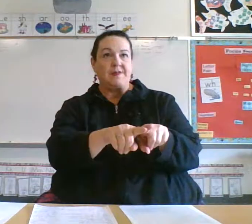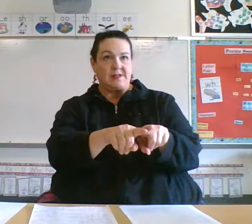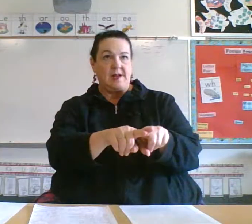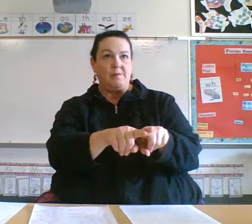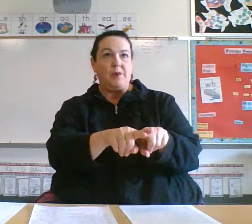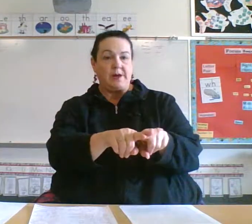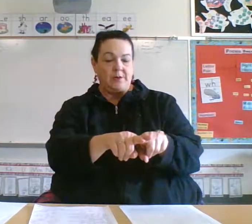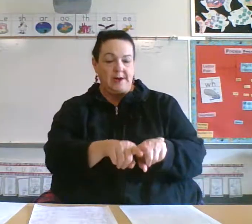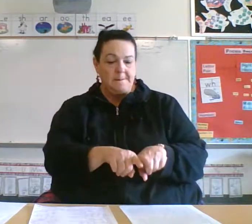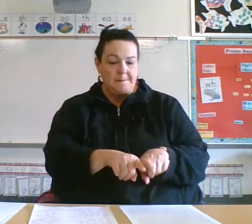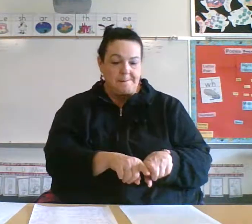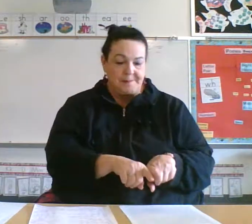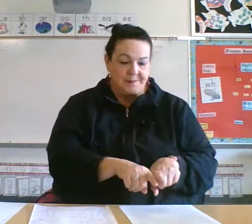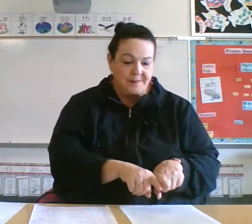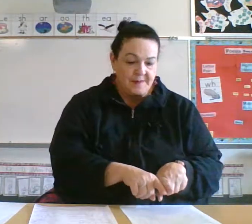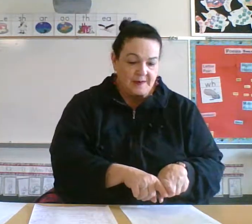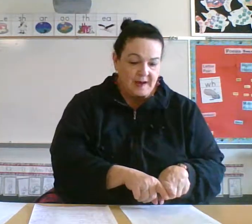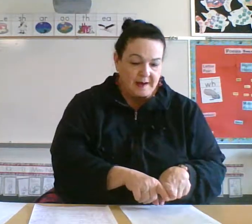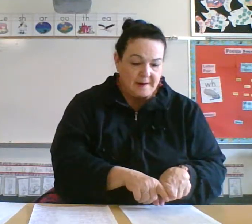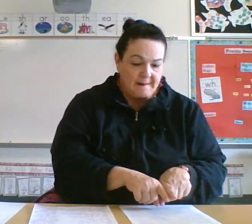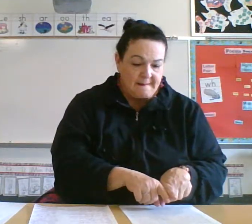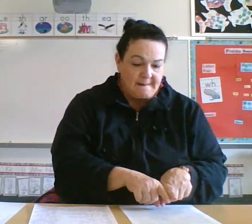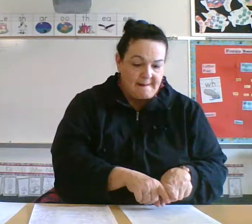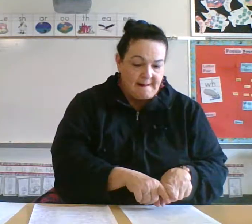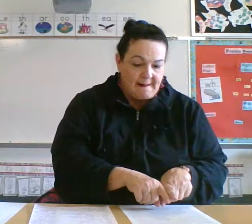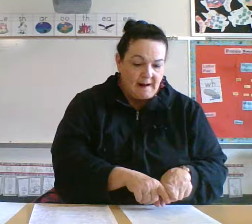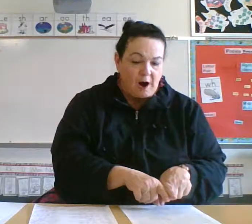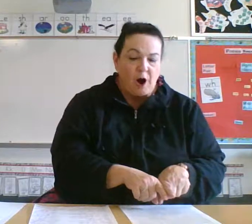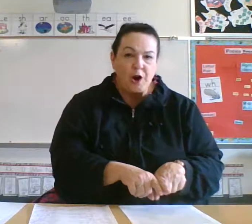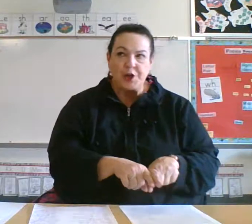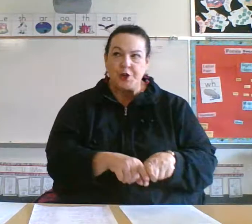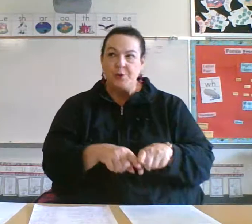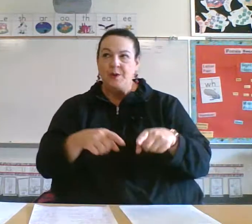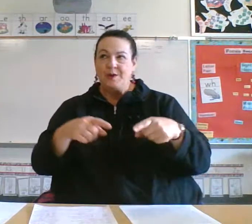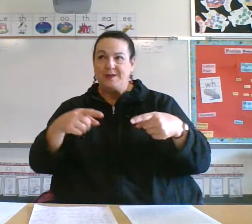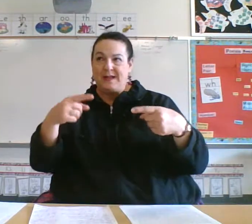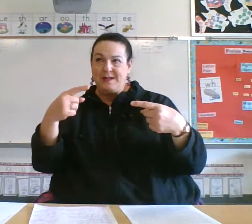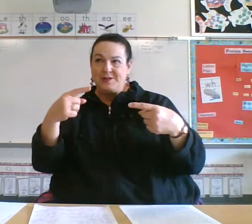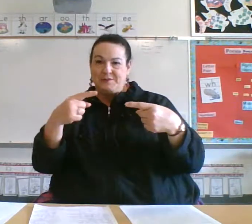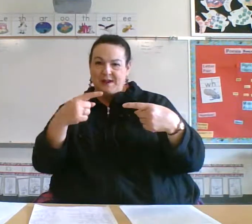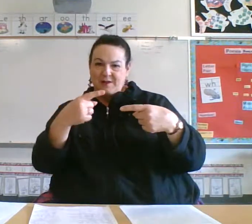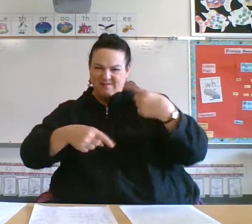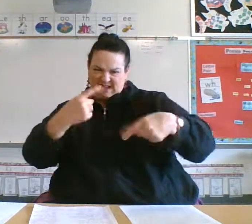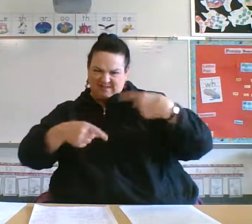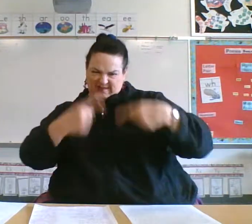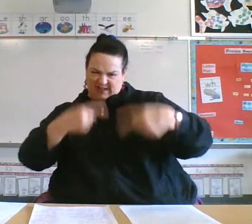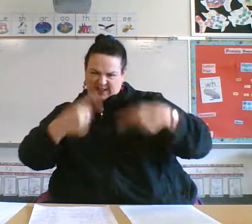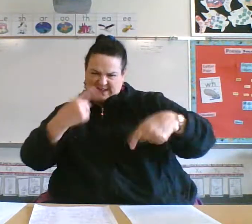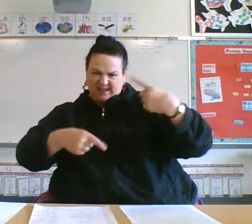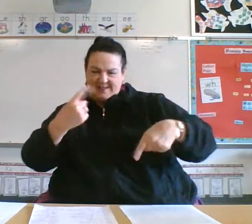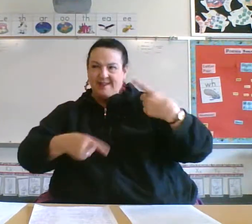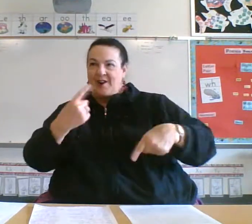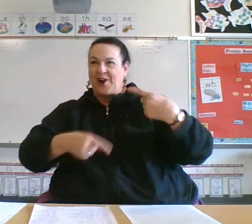same. We agree. Okay? Argue. Take these 2 fingers and